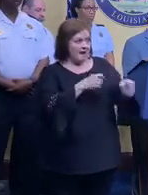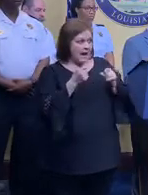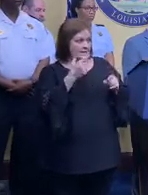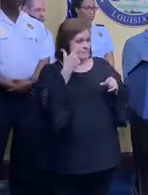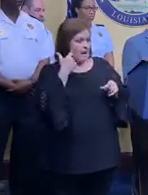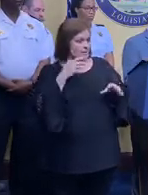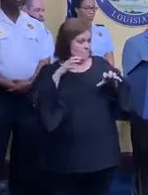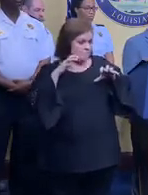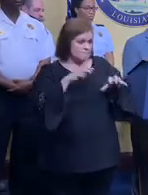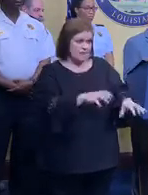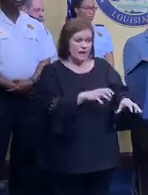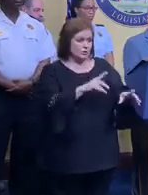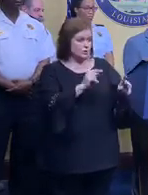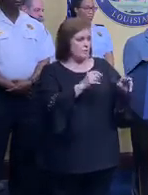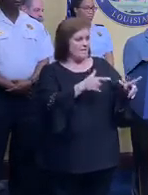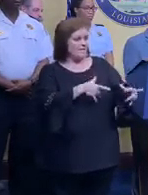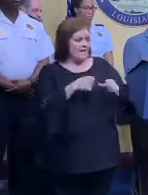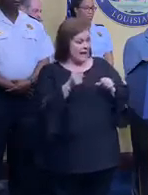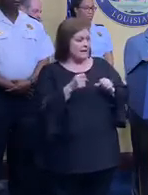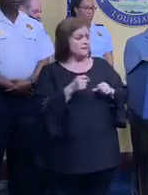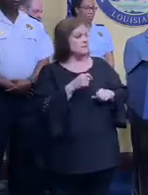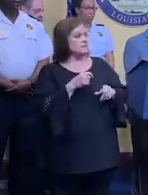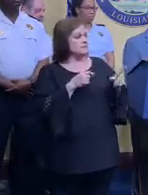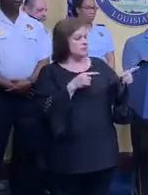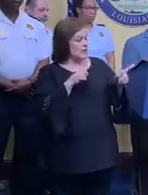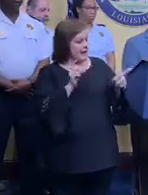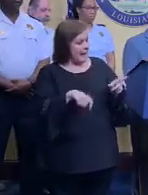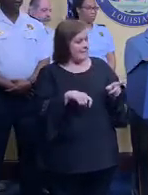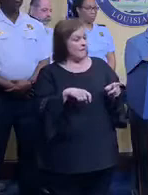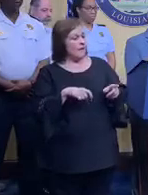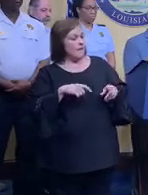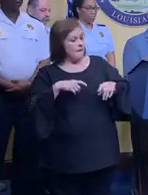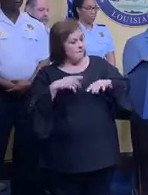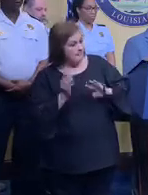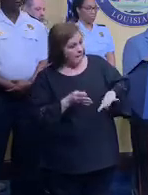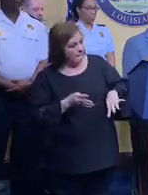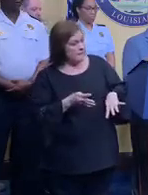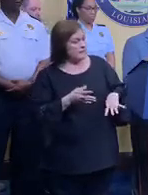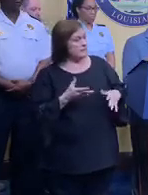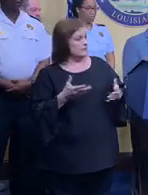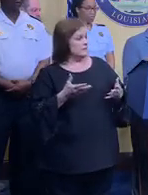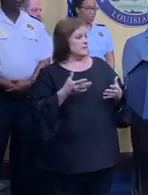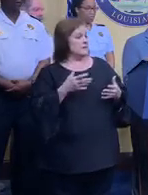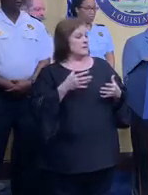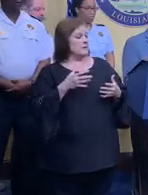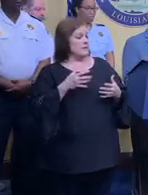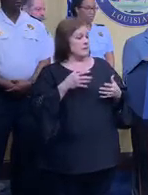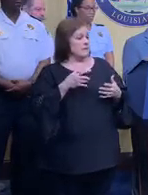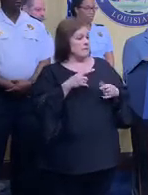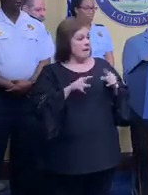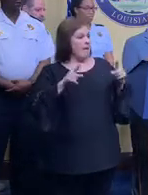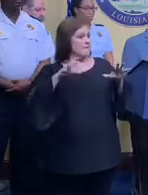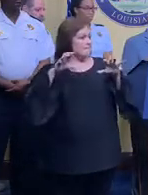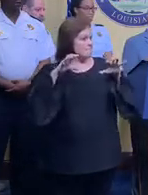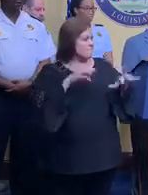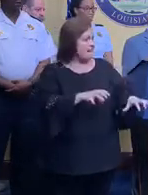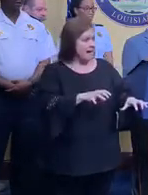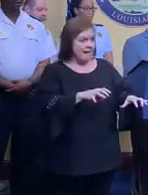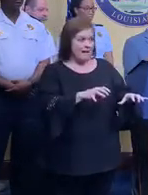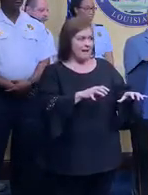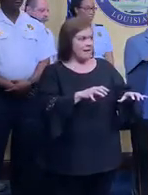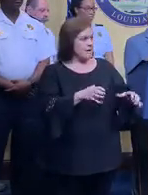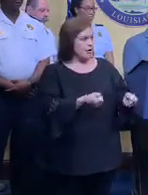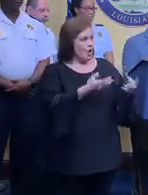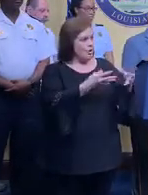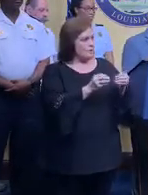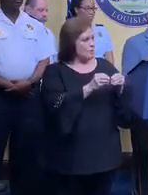system anywhere. So ours is a little bit unique because you have to pump it, it's not gravity, but even if it's gravity, those pipes get surcharged